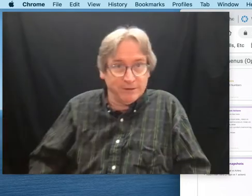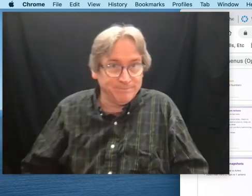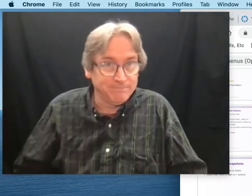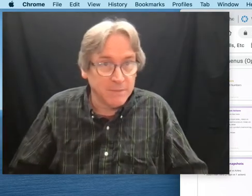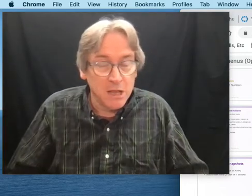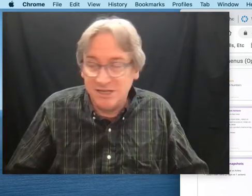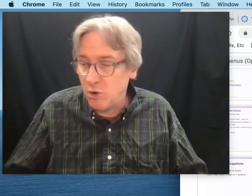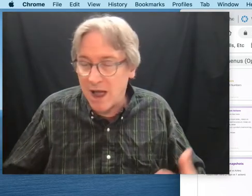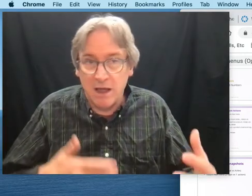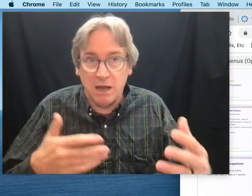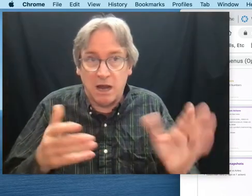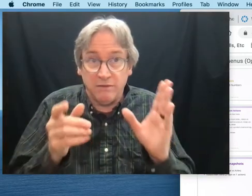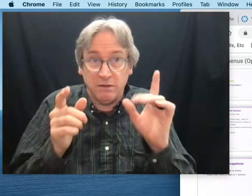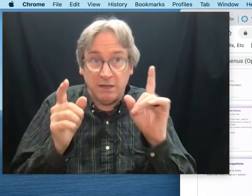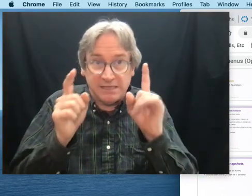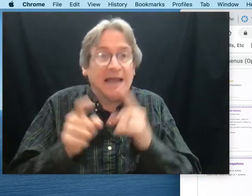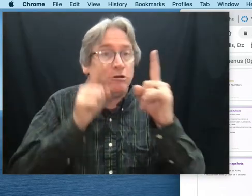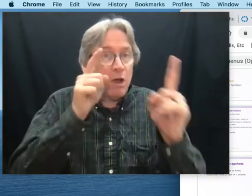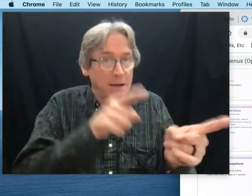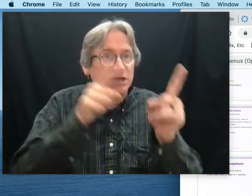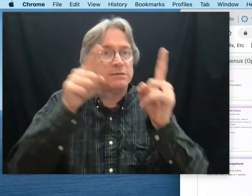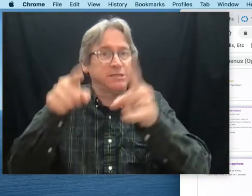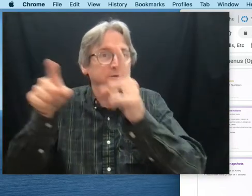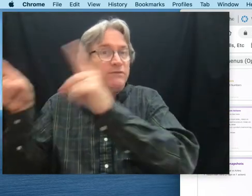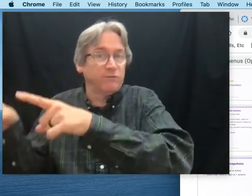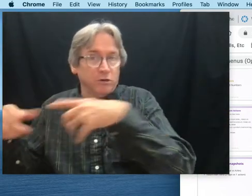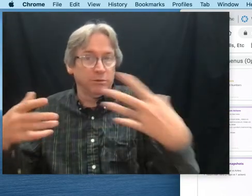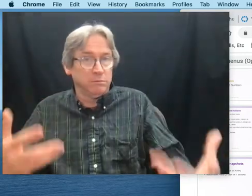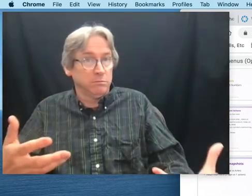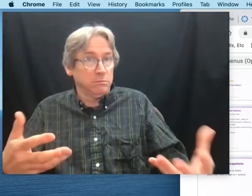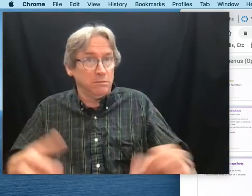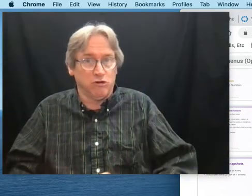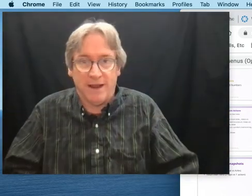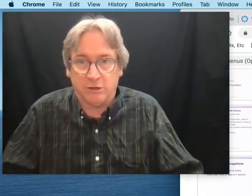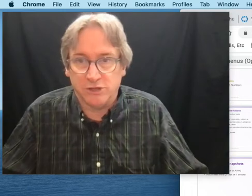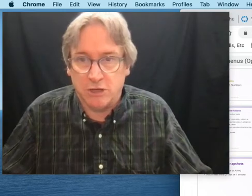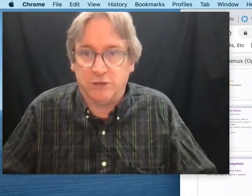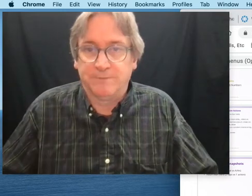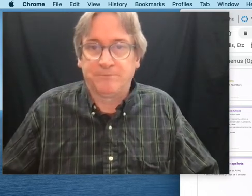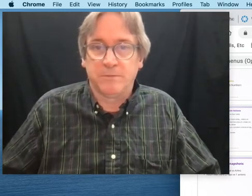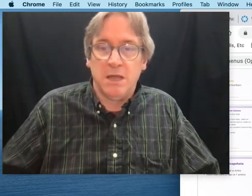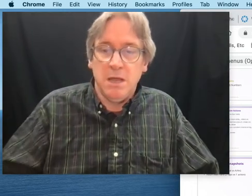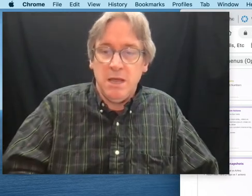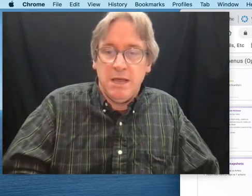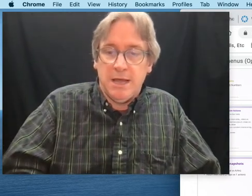there. So it's that object, subject, verb grammatical structure.